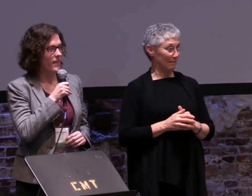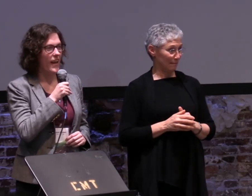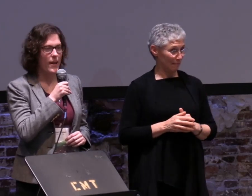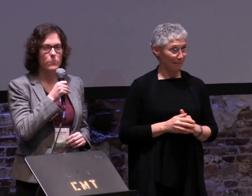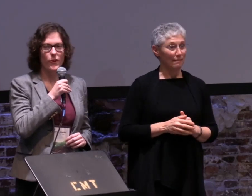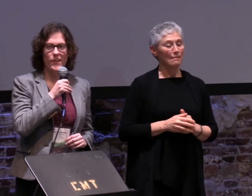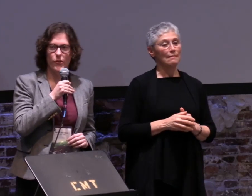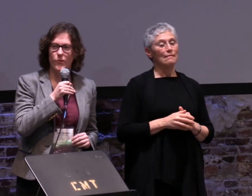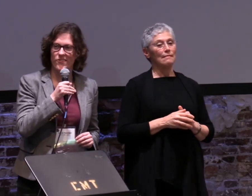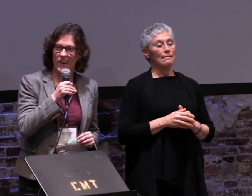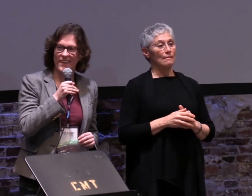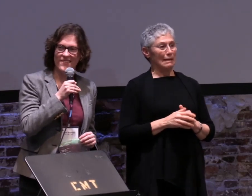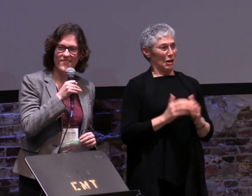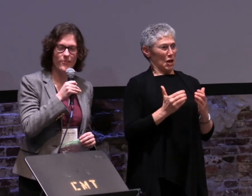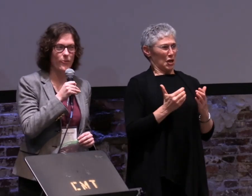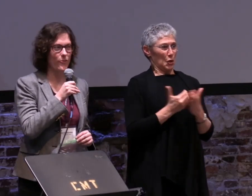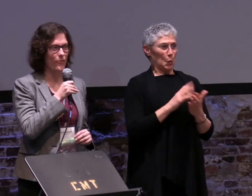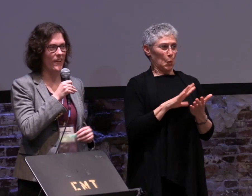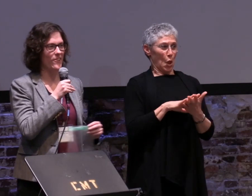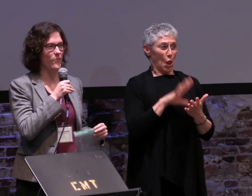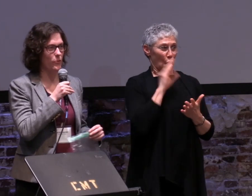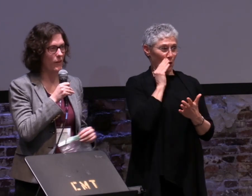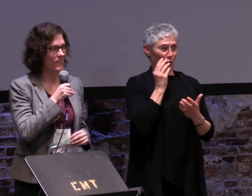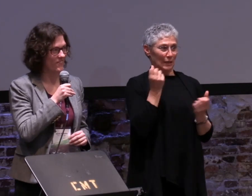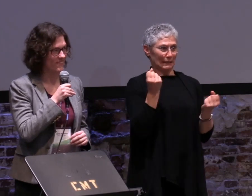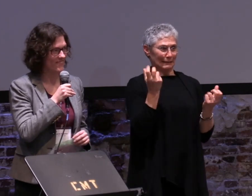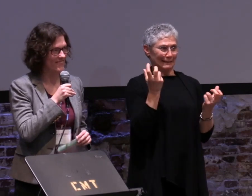and pretty new to sign, so thanks for your patience.